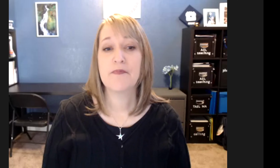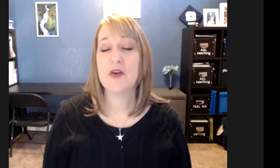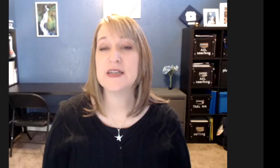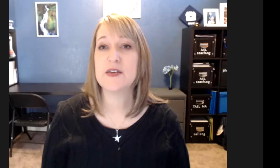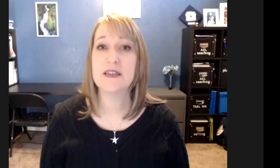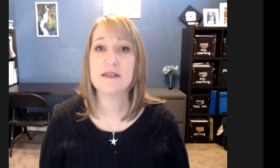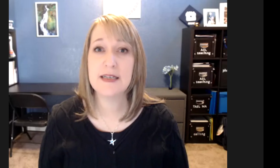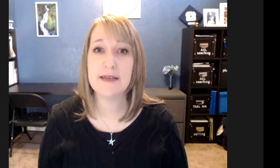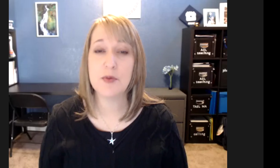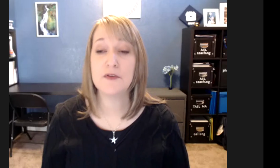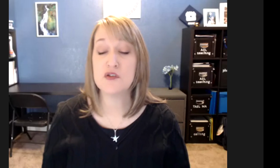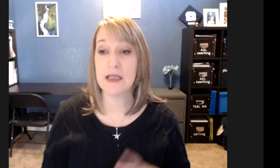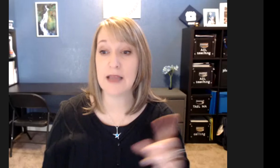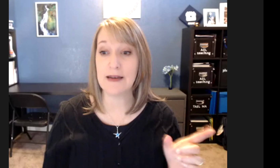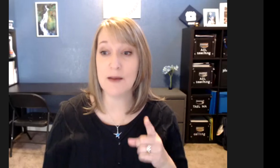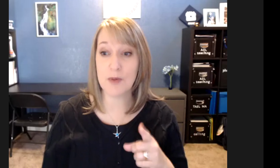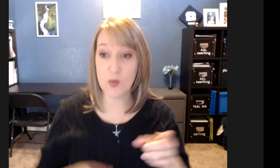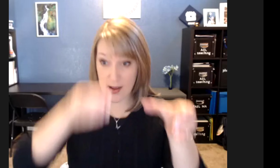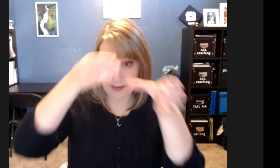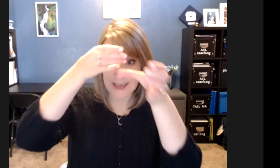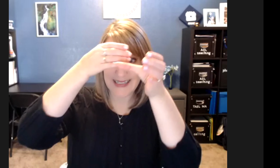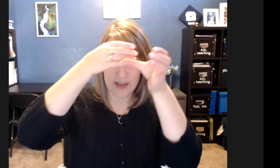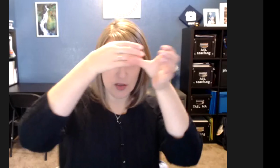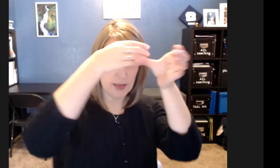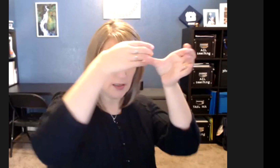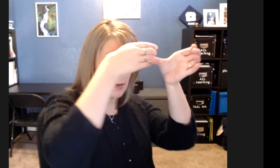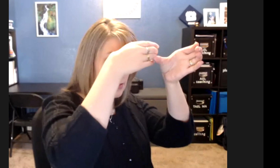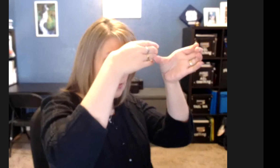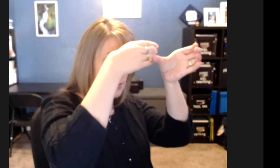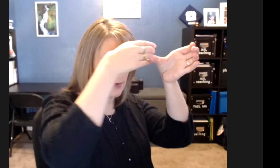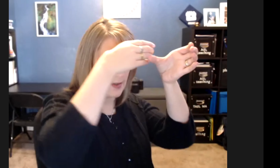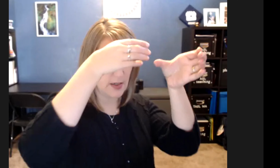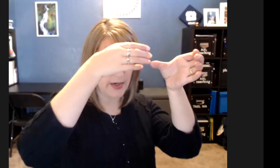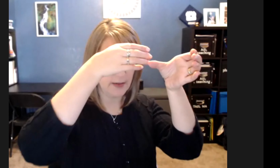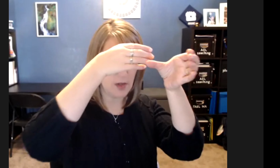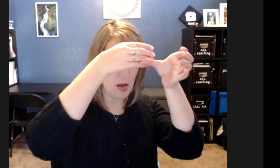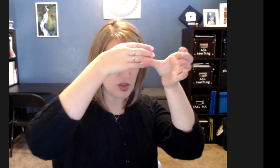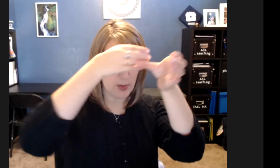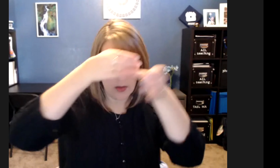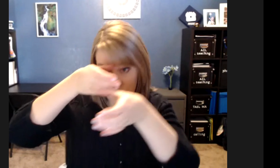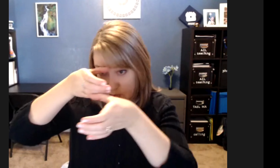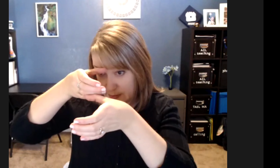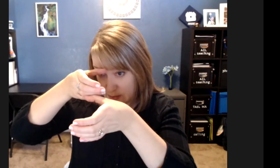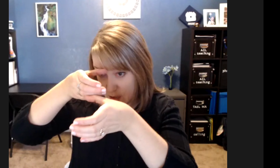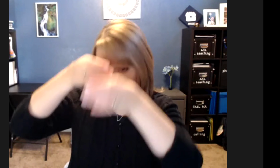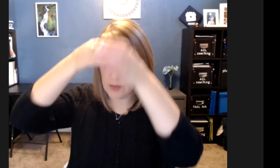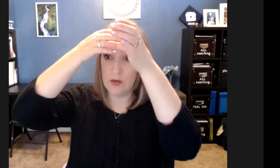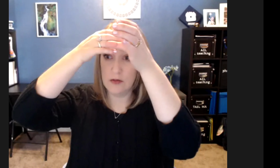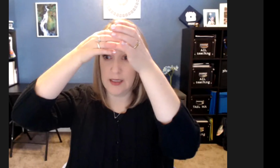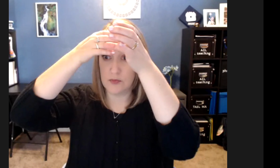All right, so here's an example of using that number one, skilled, or sorry, knowledgeable, to be knowledgeable, like